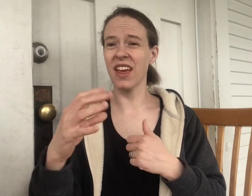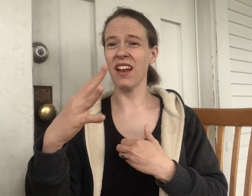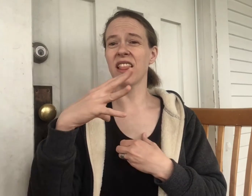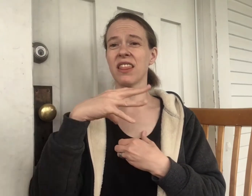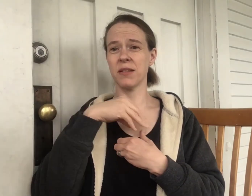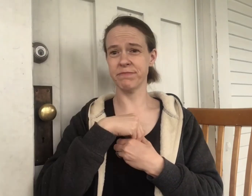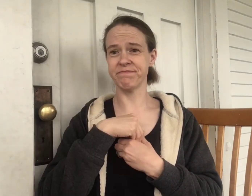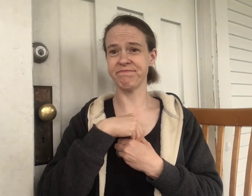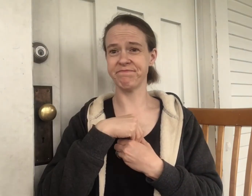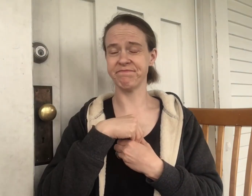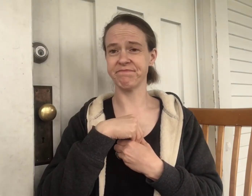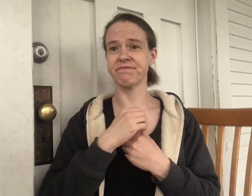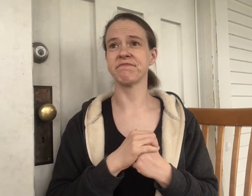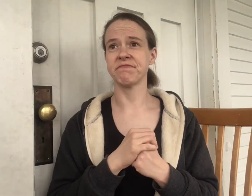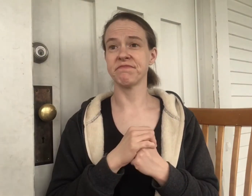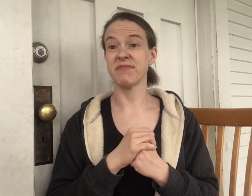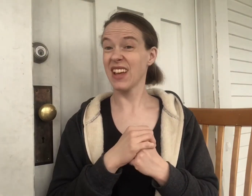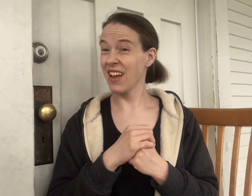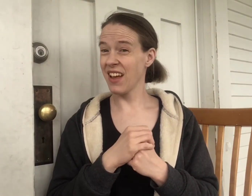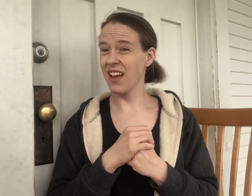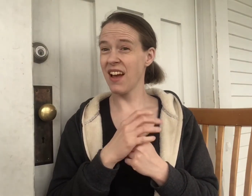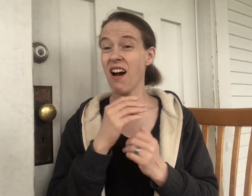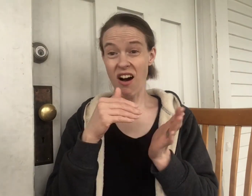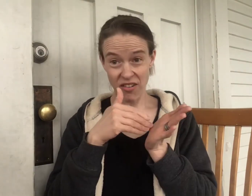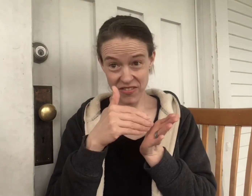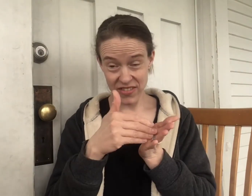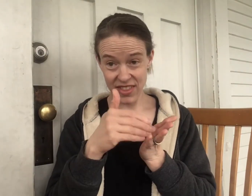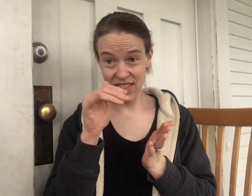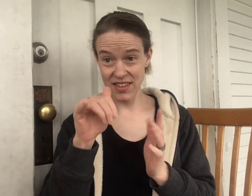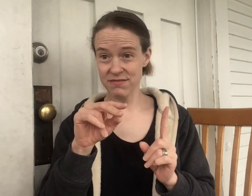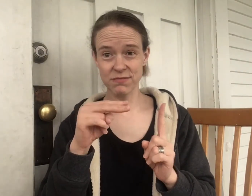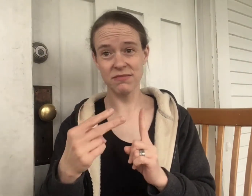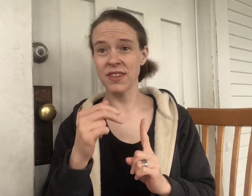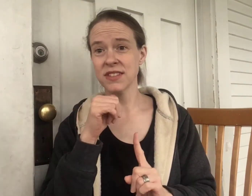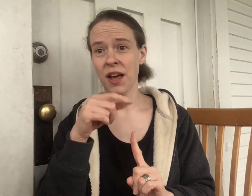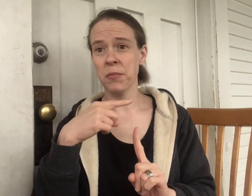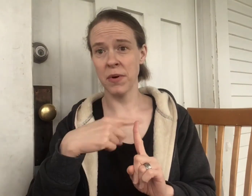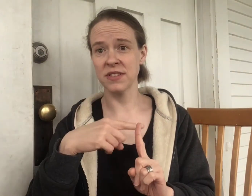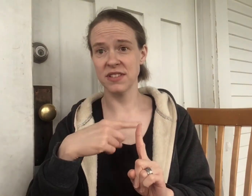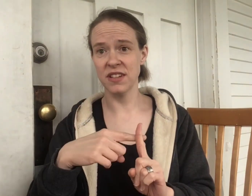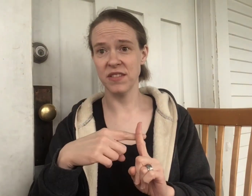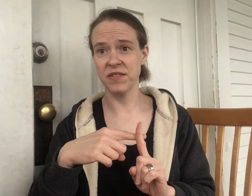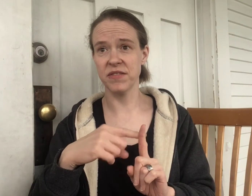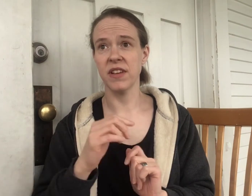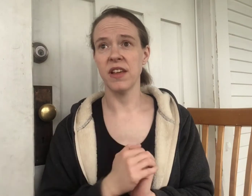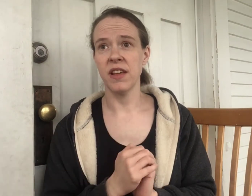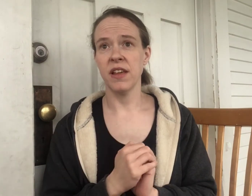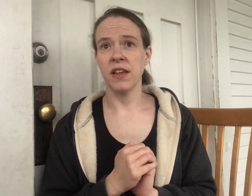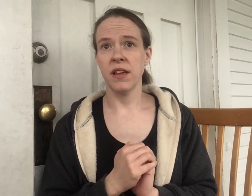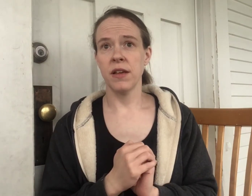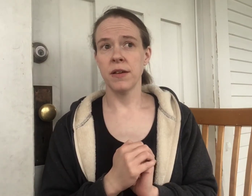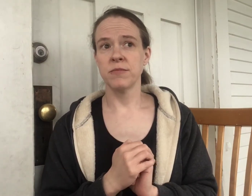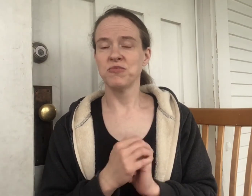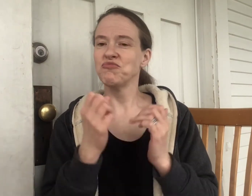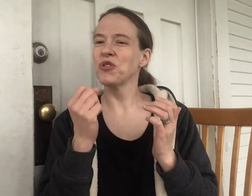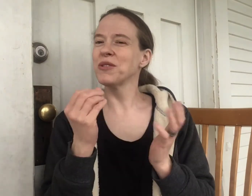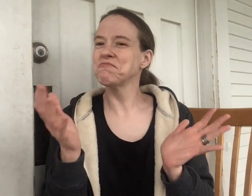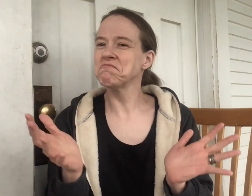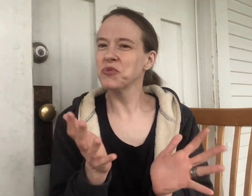have taken the world's perspectives and internalized them. And often those perspectives are not positive ones.